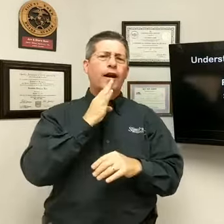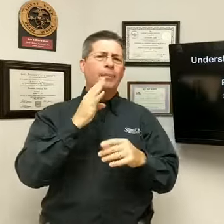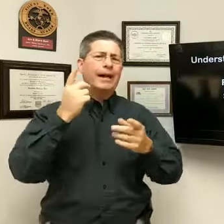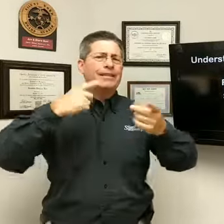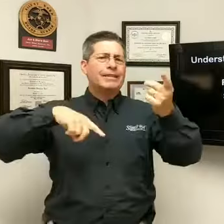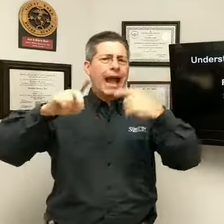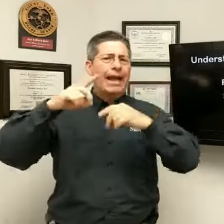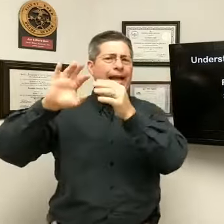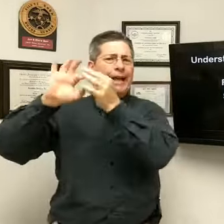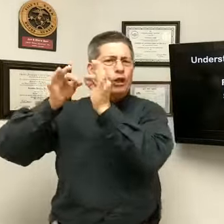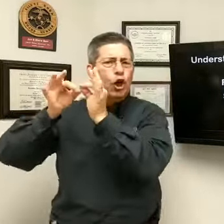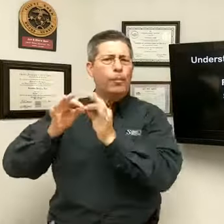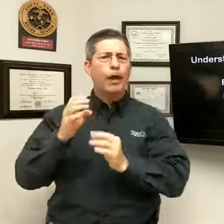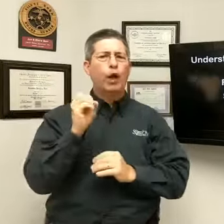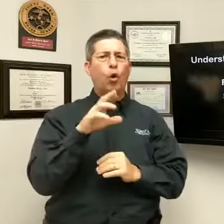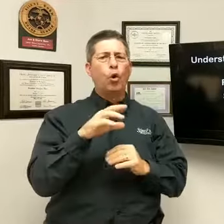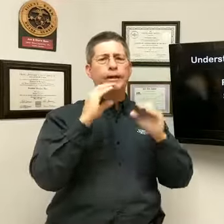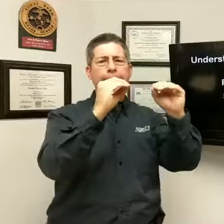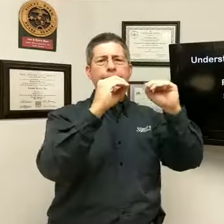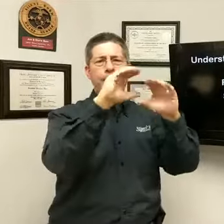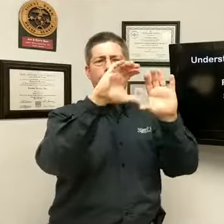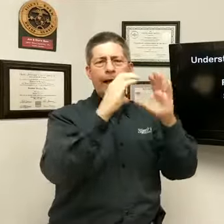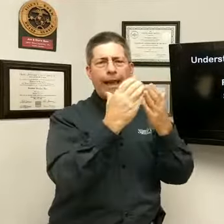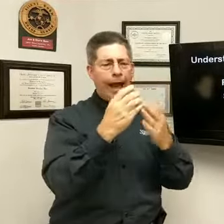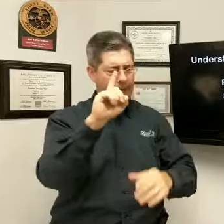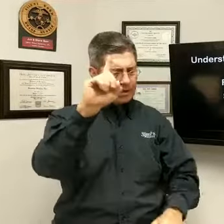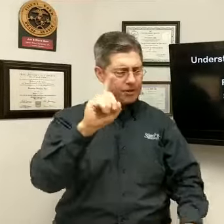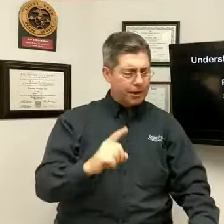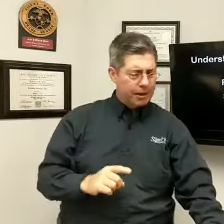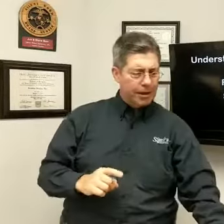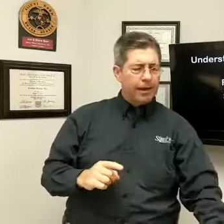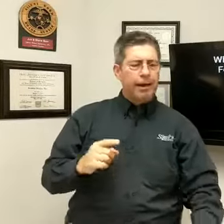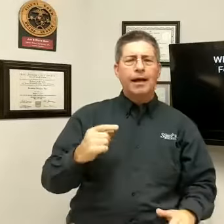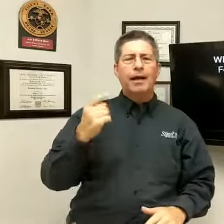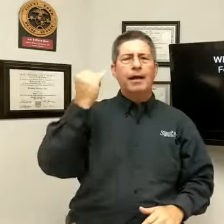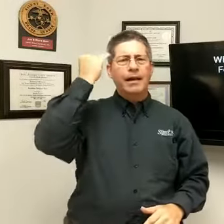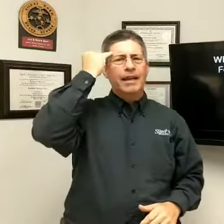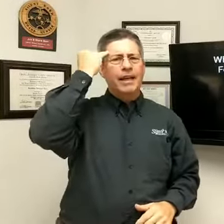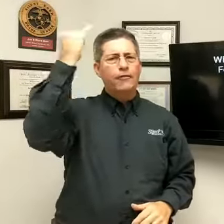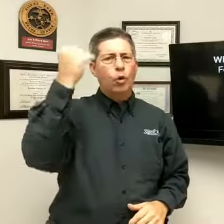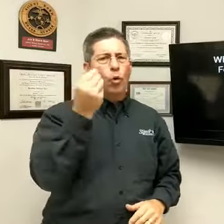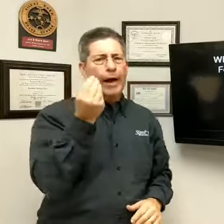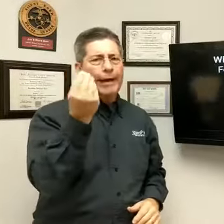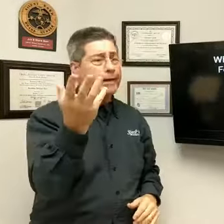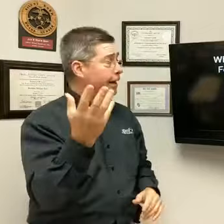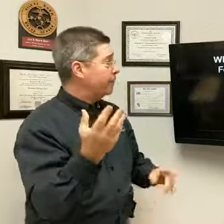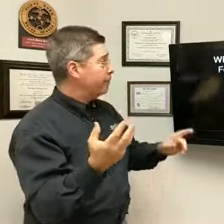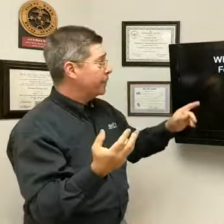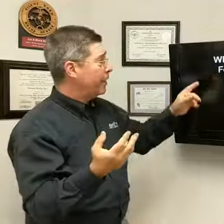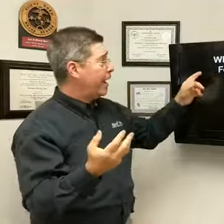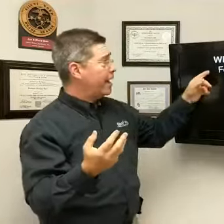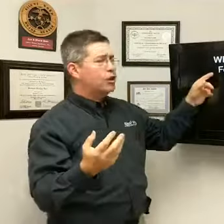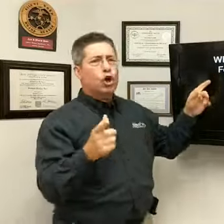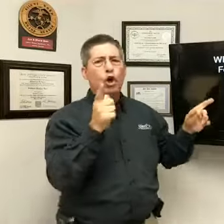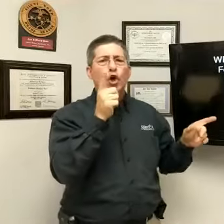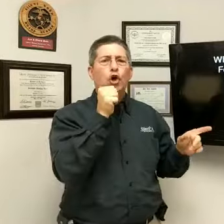about signing, interpreting, or teaching a class, I need to give you one idea, and that is who